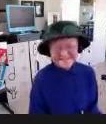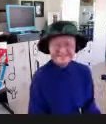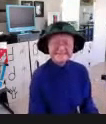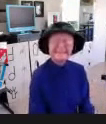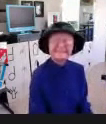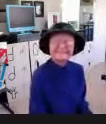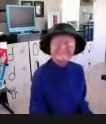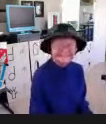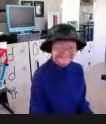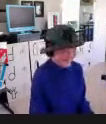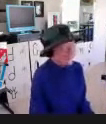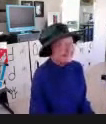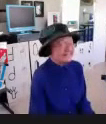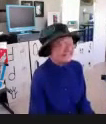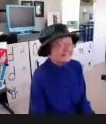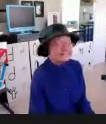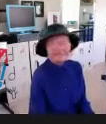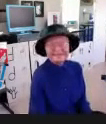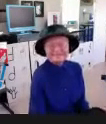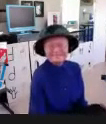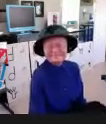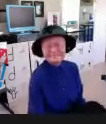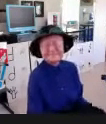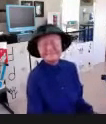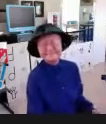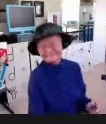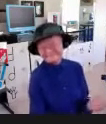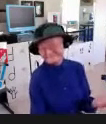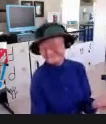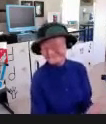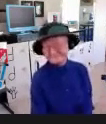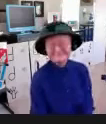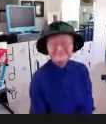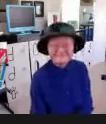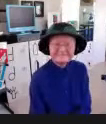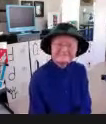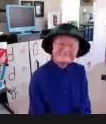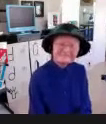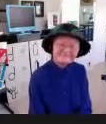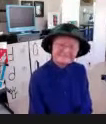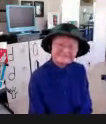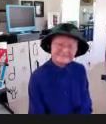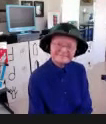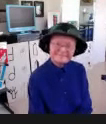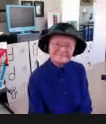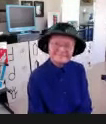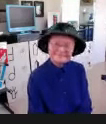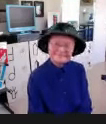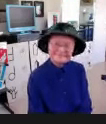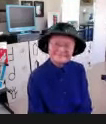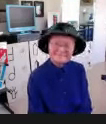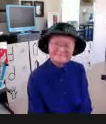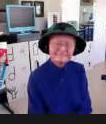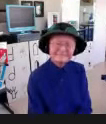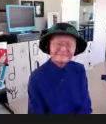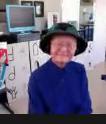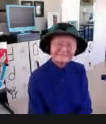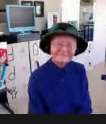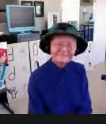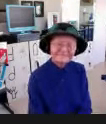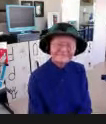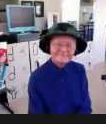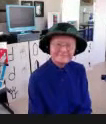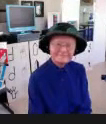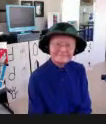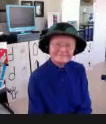4, 2. Okay. Well, now why is that? Okay, well, just to prolong the suspense here, let's look at